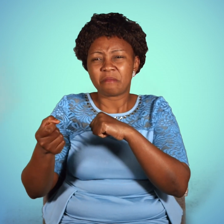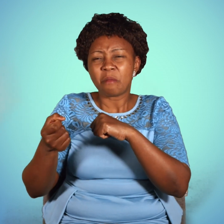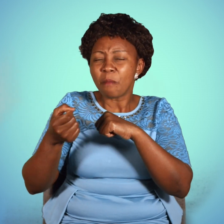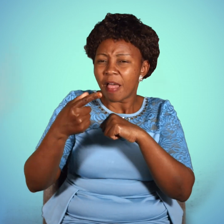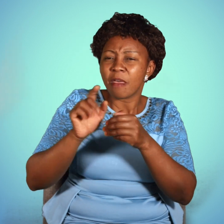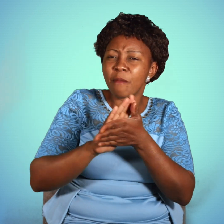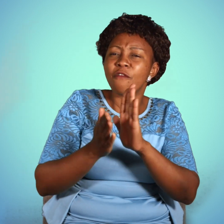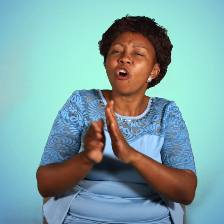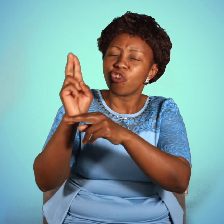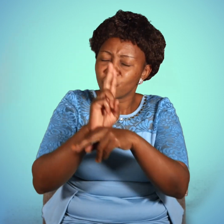method.